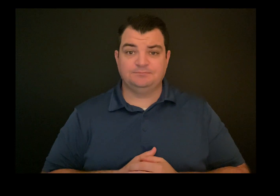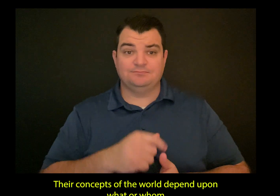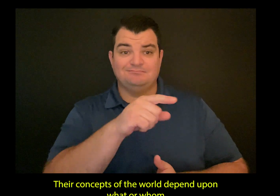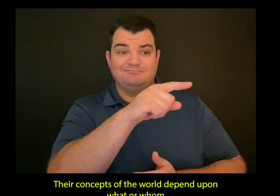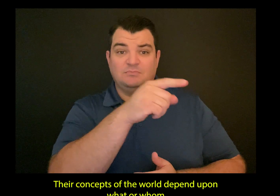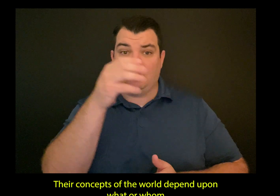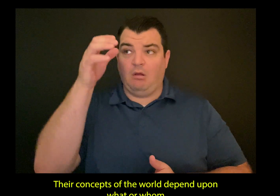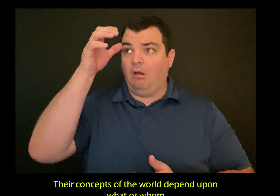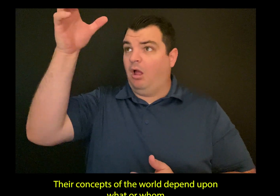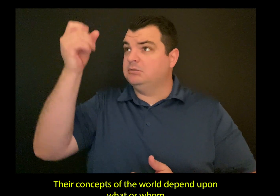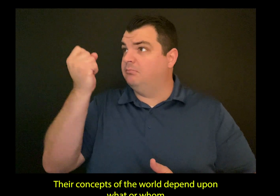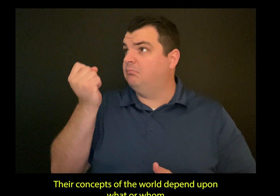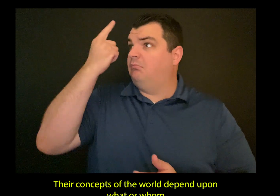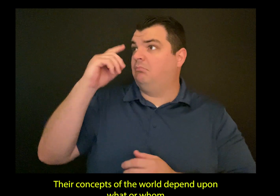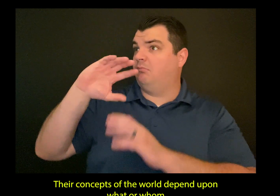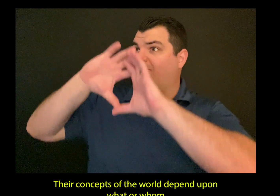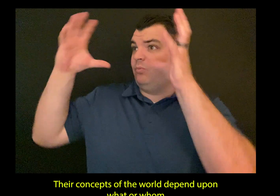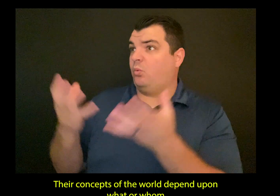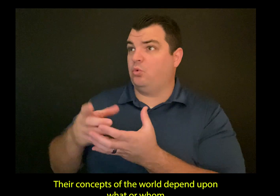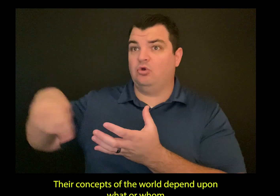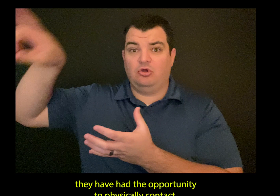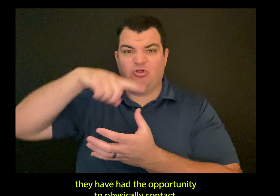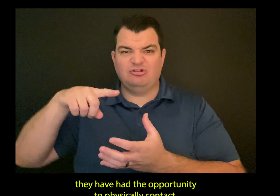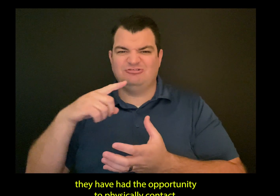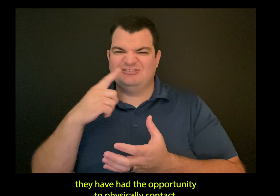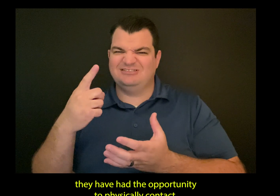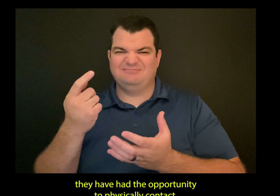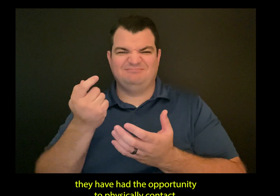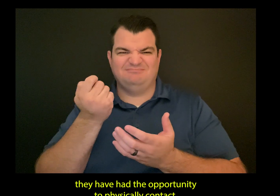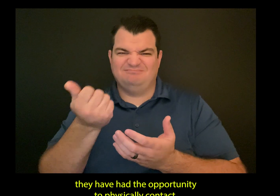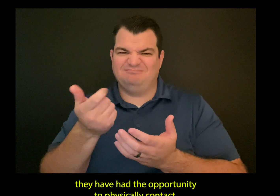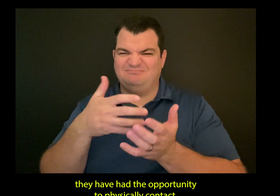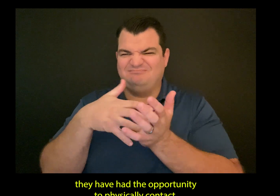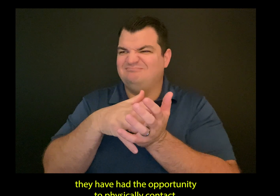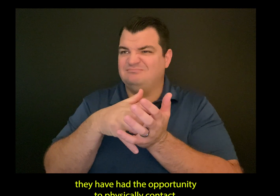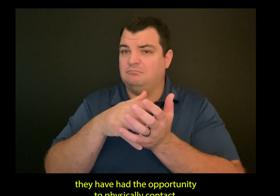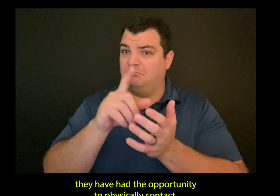Their concepts of the world depend upon what or whom they have had the opportunity to physically